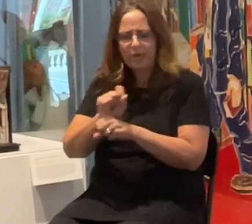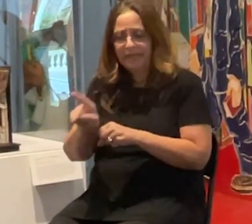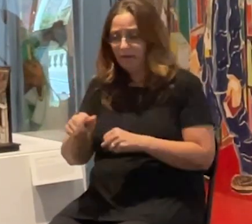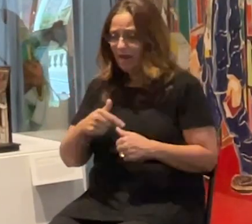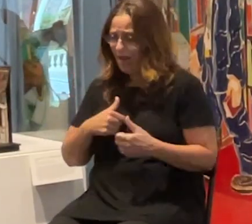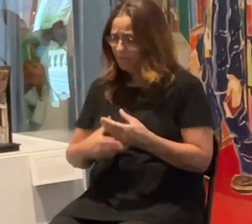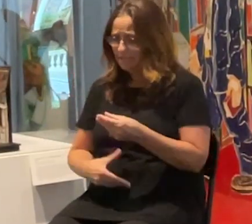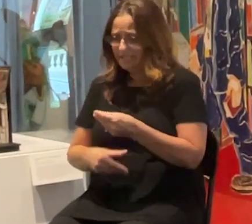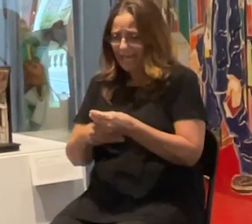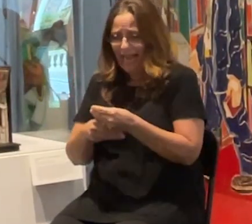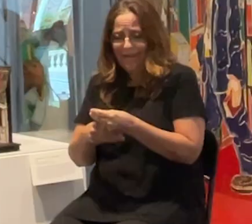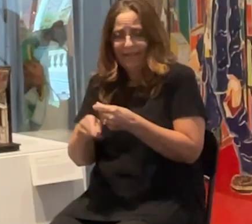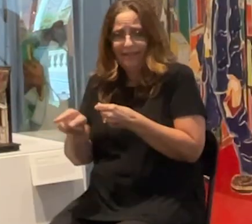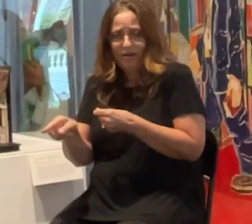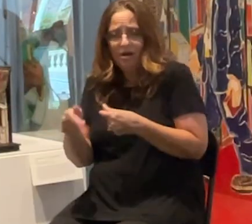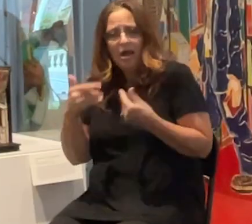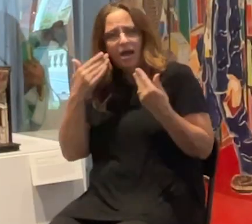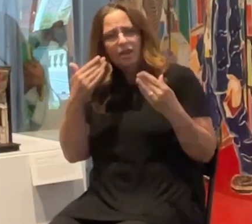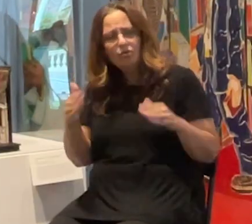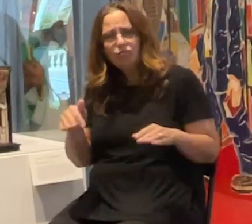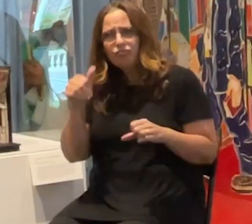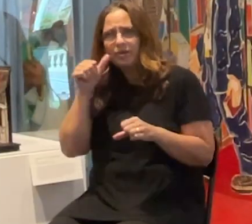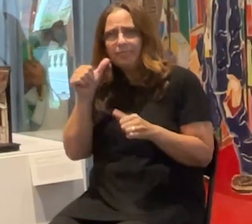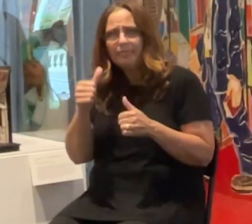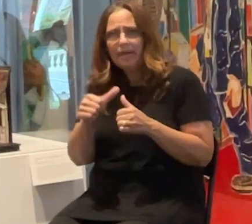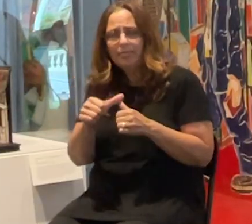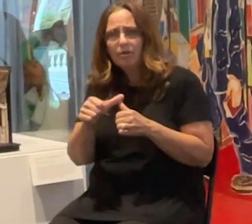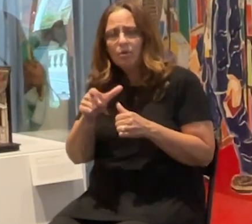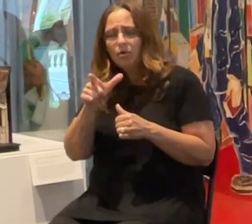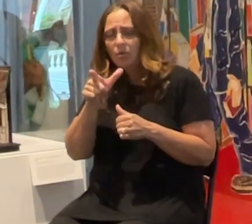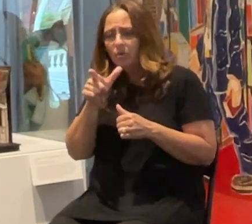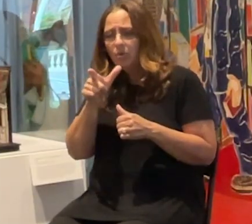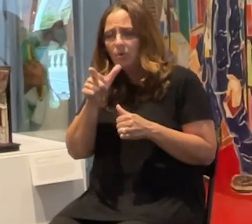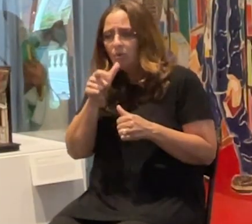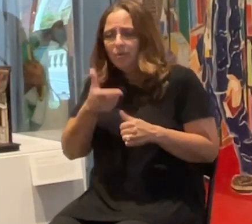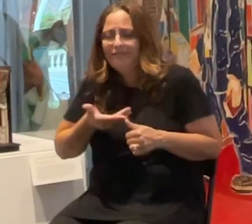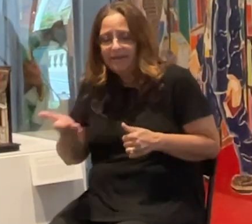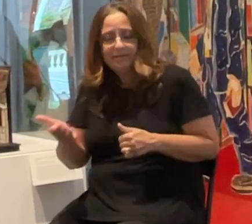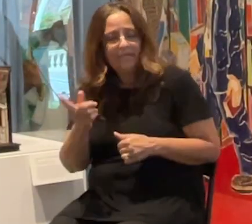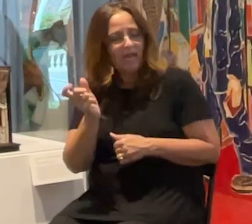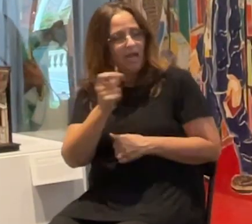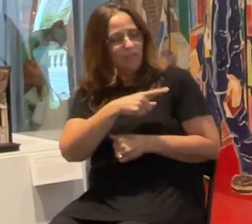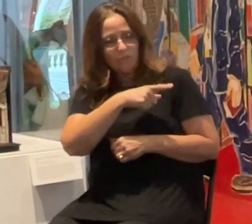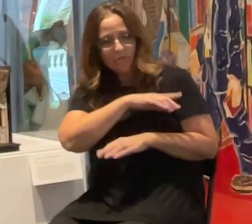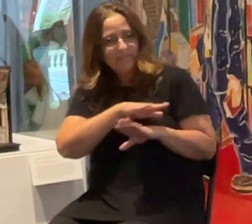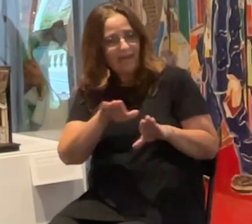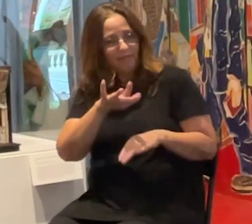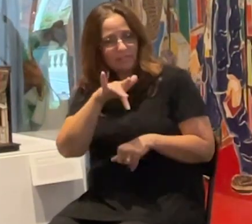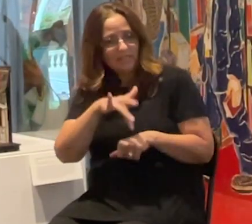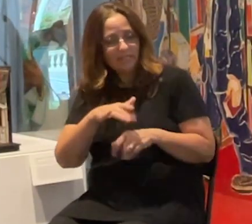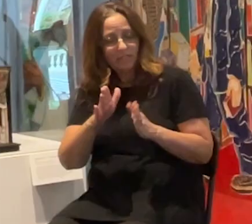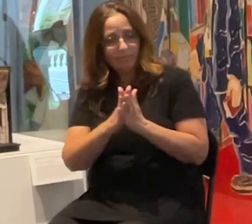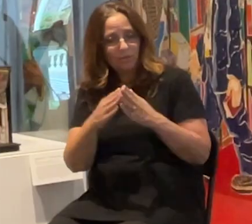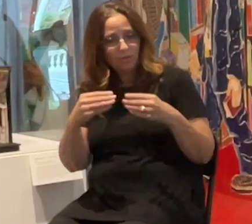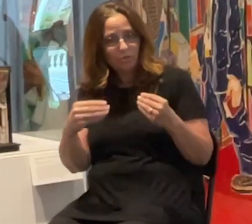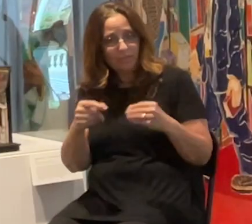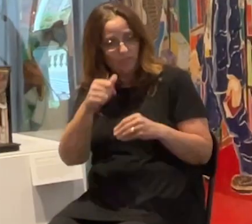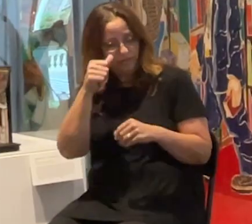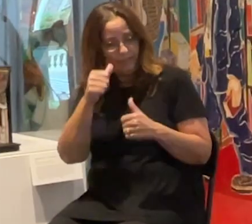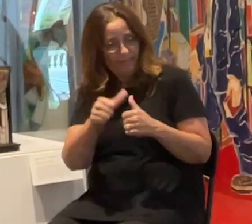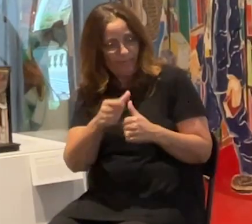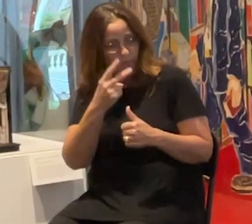But I don't remember whose idea it was. It's kind of odd that you didn't end up working on the bookstore. Do you remember ever coming to see it? There was a big